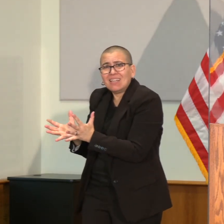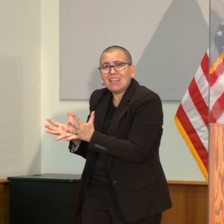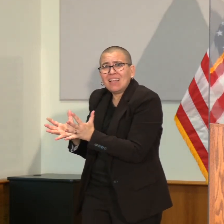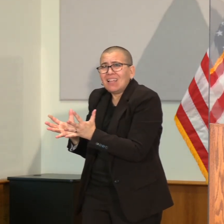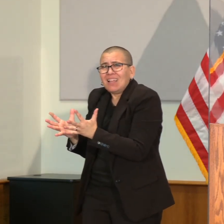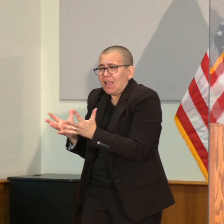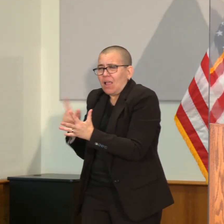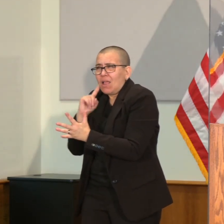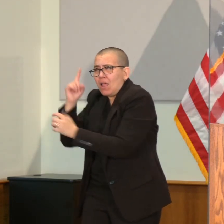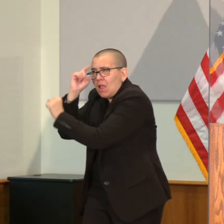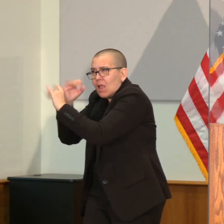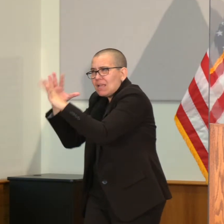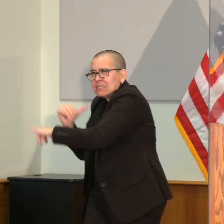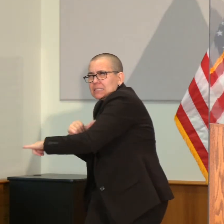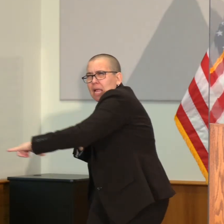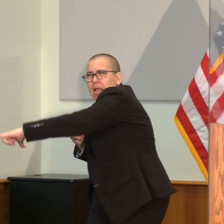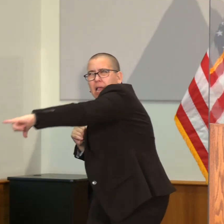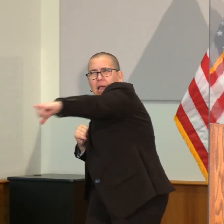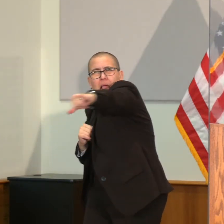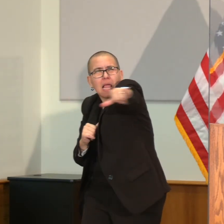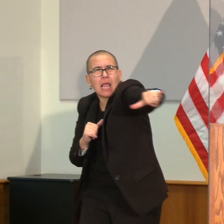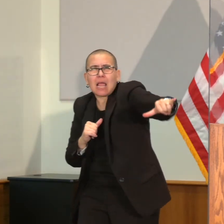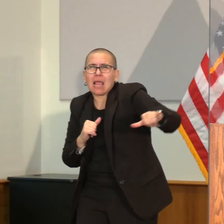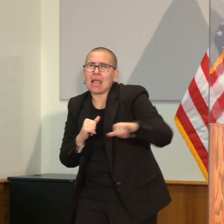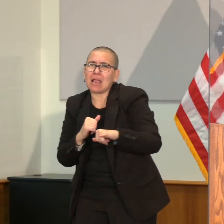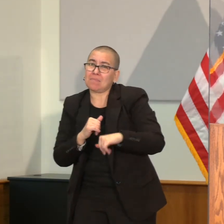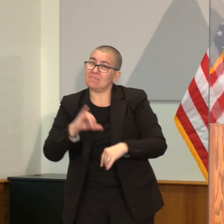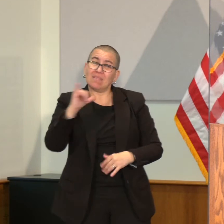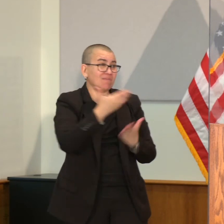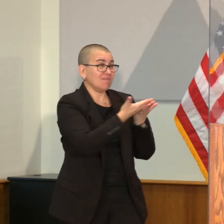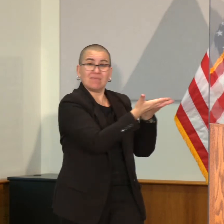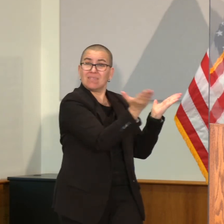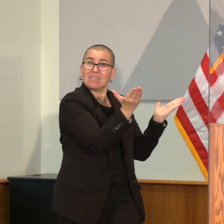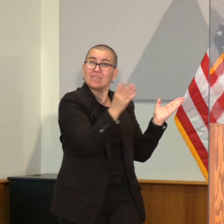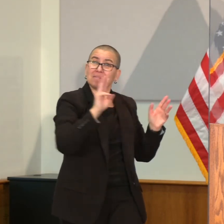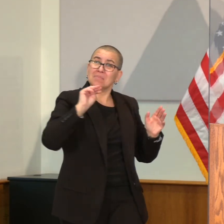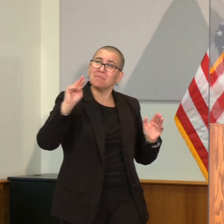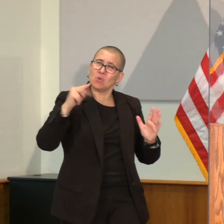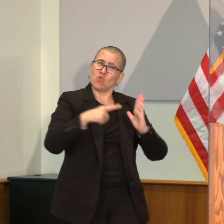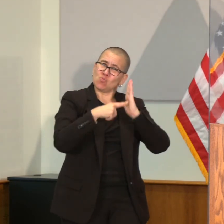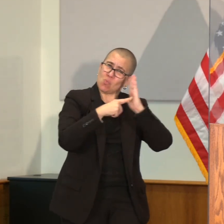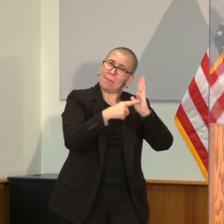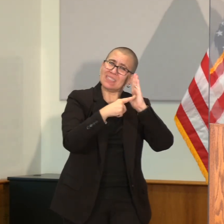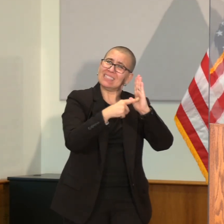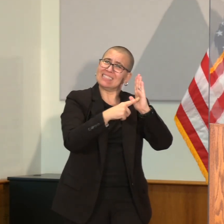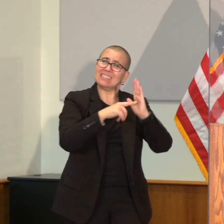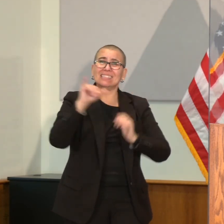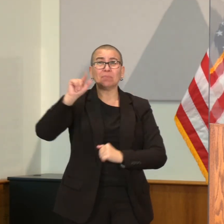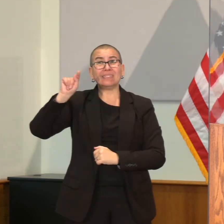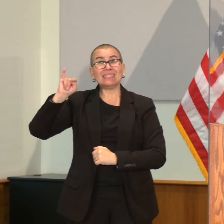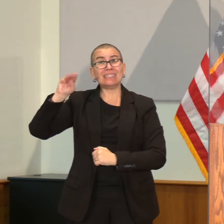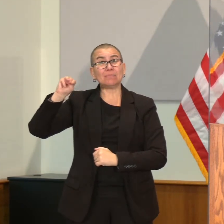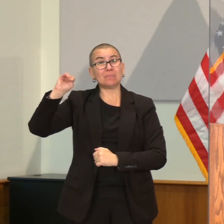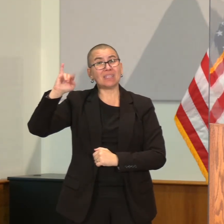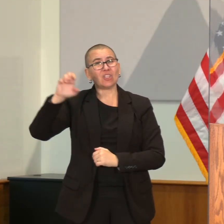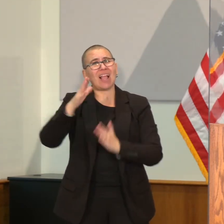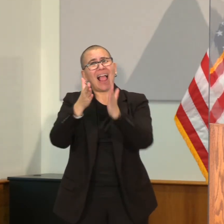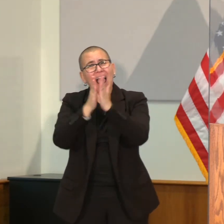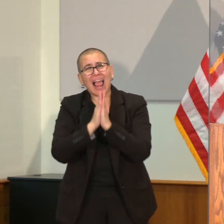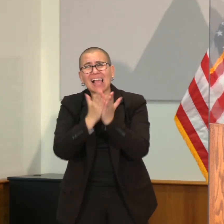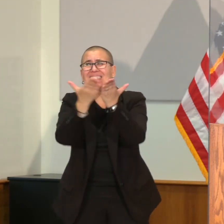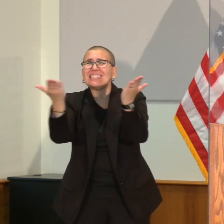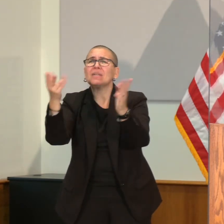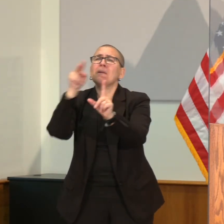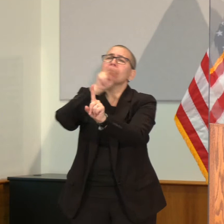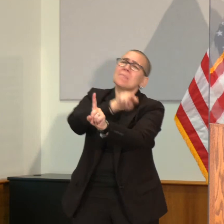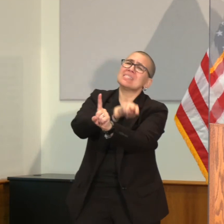Minnesotans, it's what all of these folks are asking you, it's what Representative Miller is asking us to find in our hearts, see that other perspective. I think